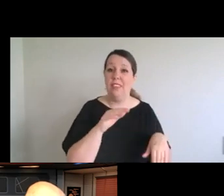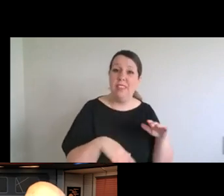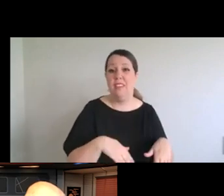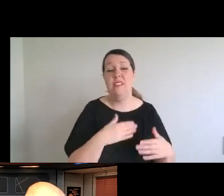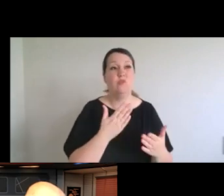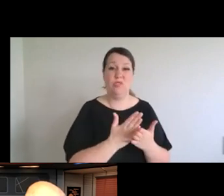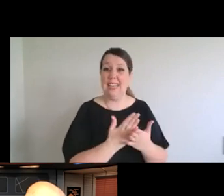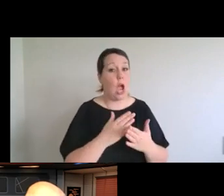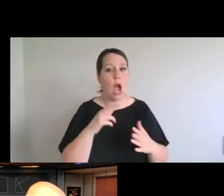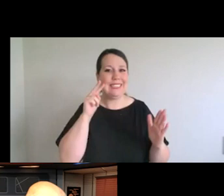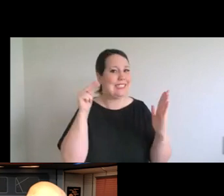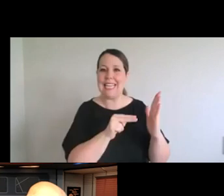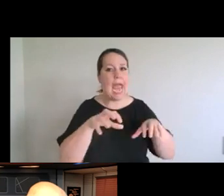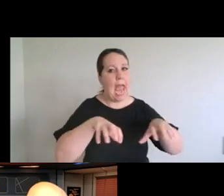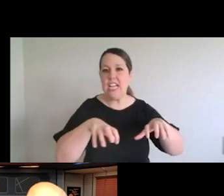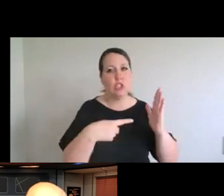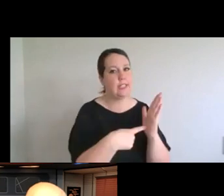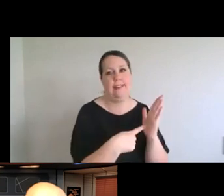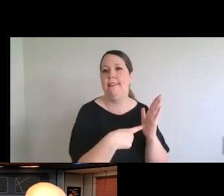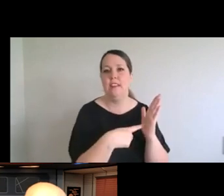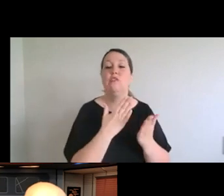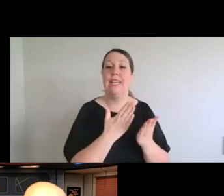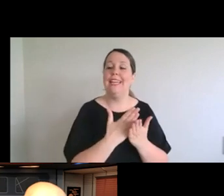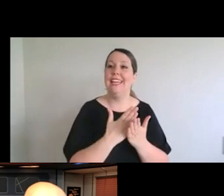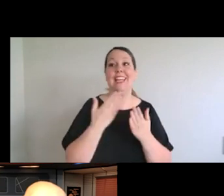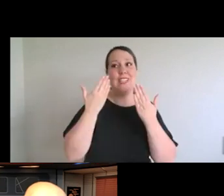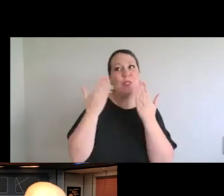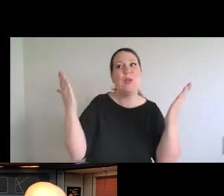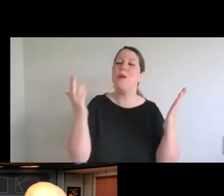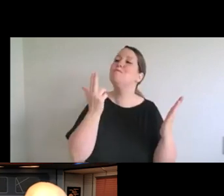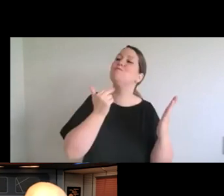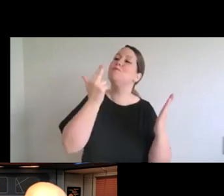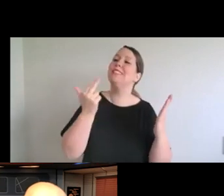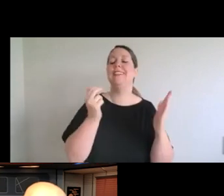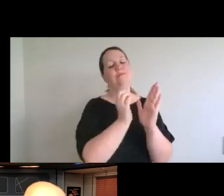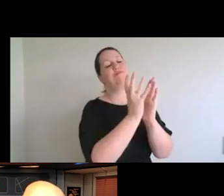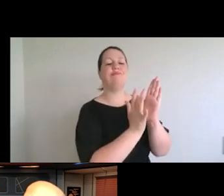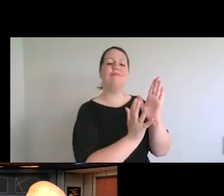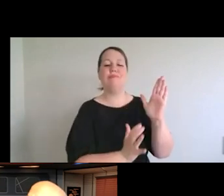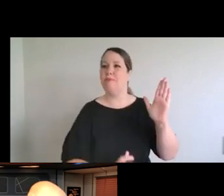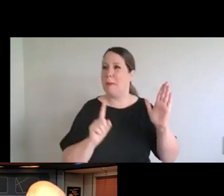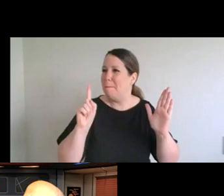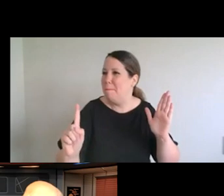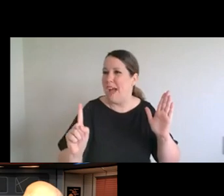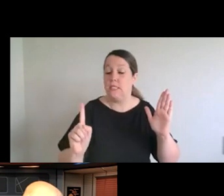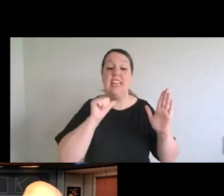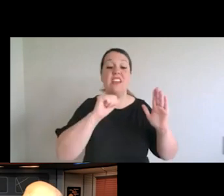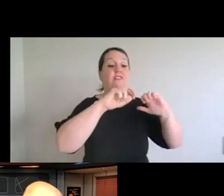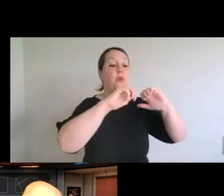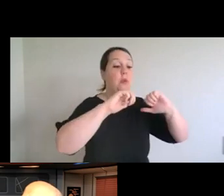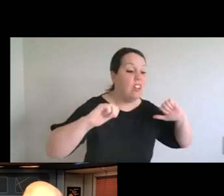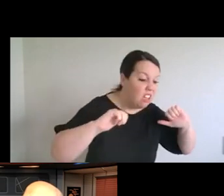that delivers image, but not substance. So what do you do about it? What do you do about it? Number